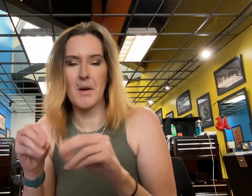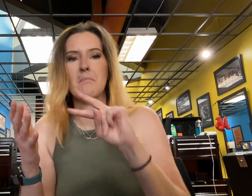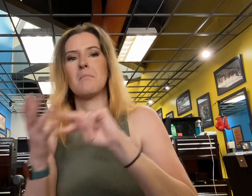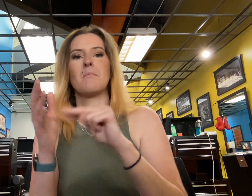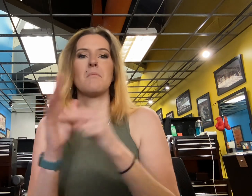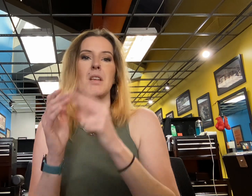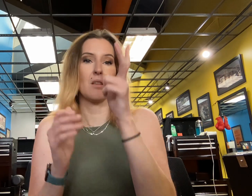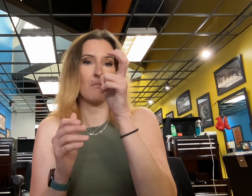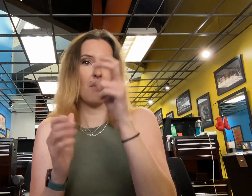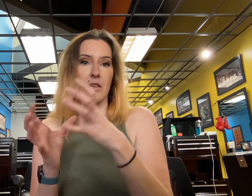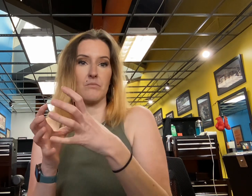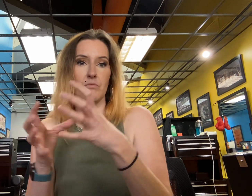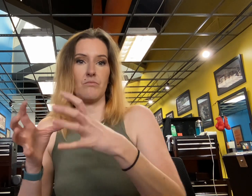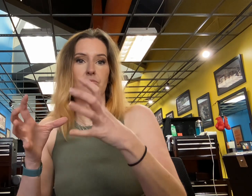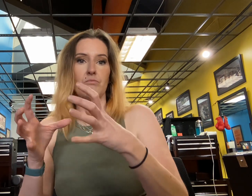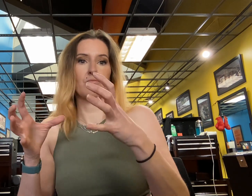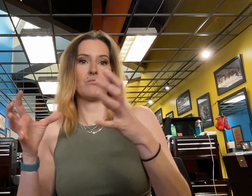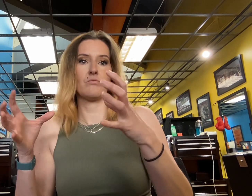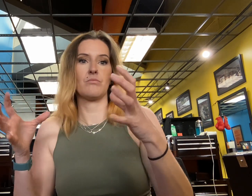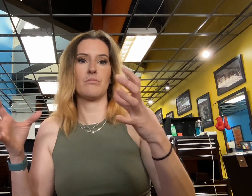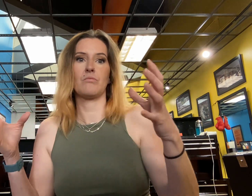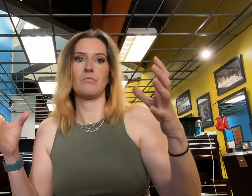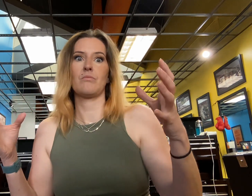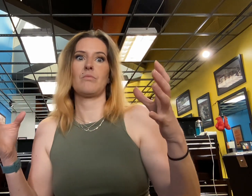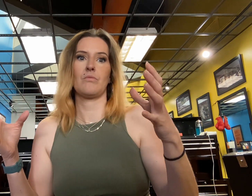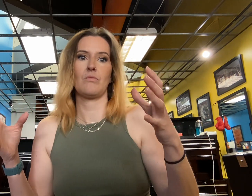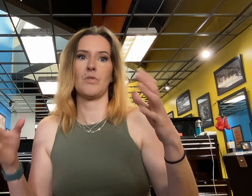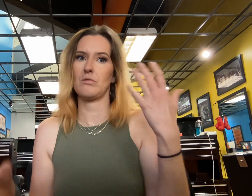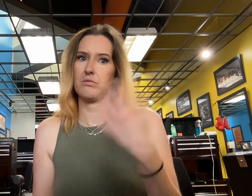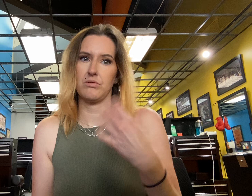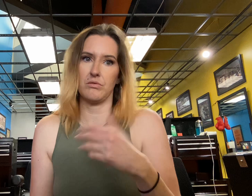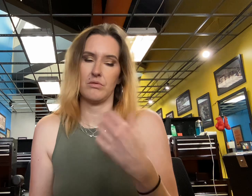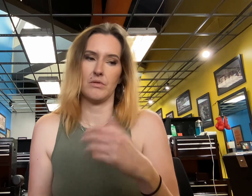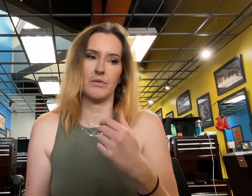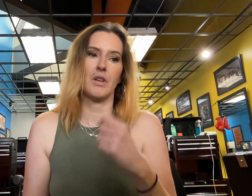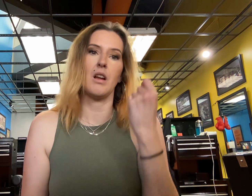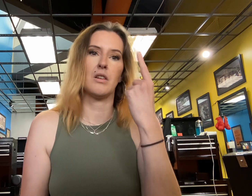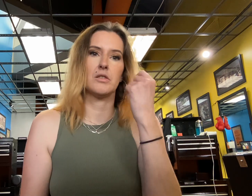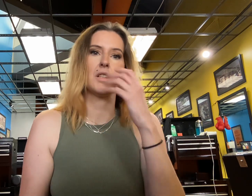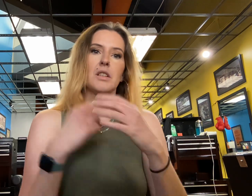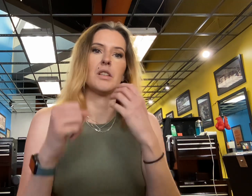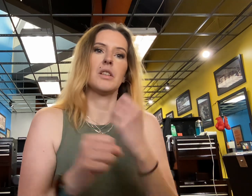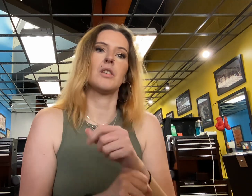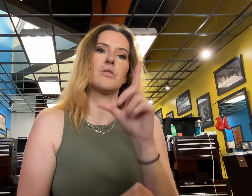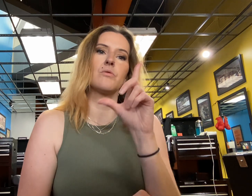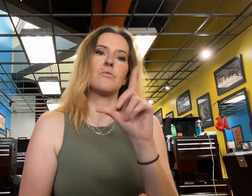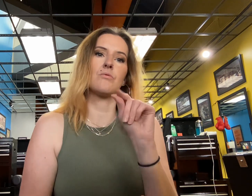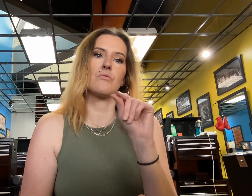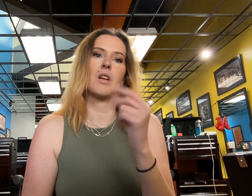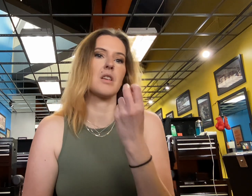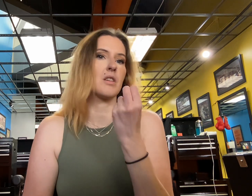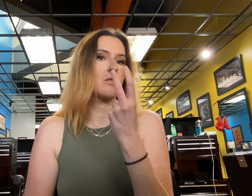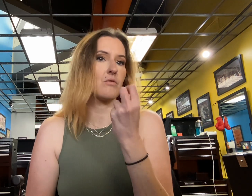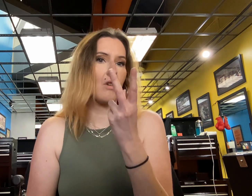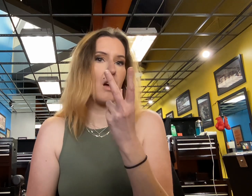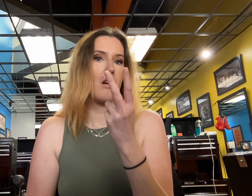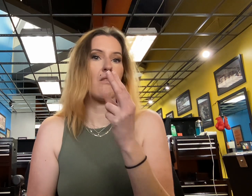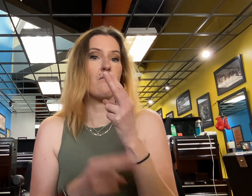Egg masses on a shipment of stone are likely what brought the insect to the US in 2012, but they were first found in eastern Pennsylvania in